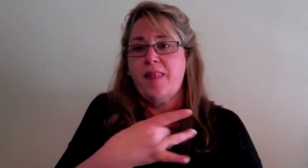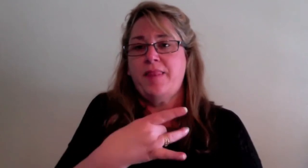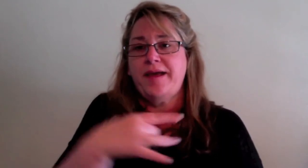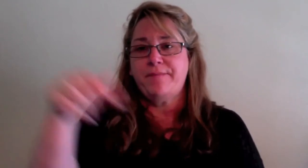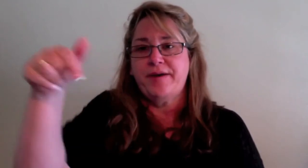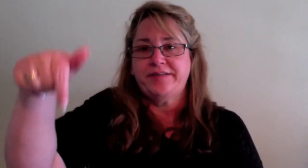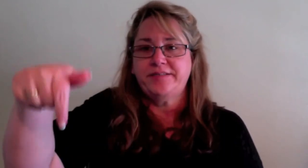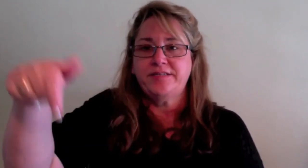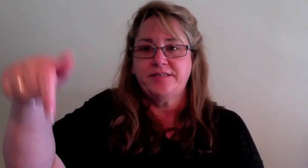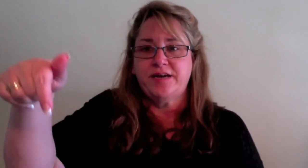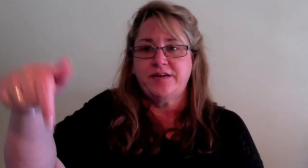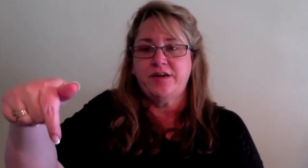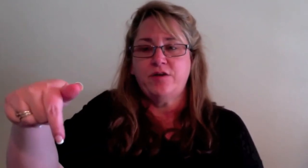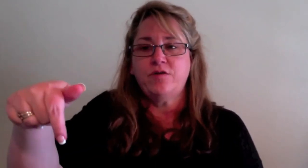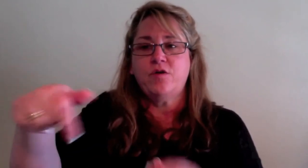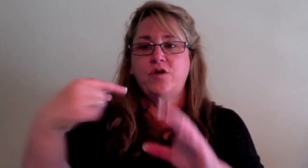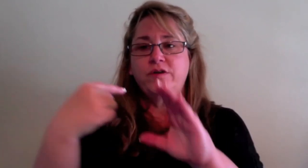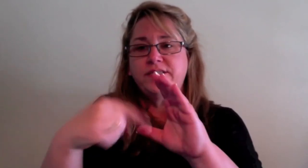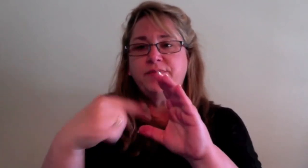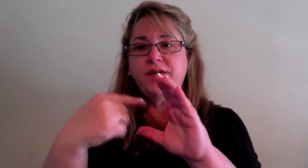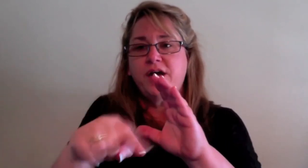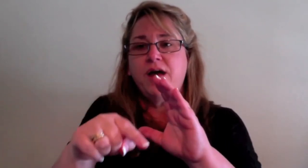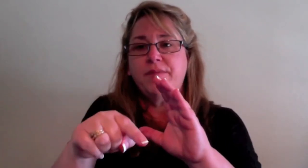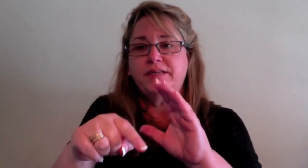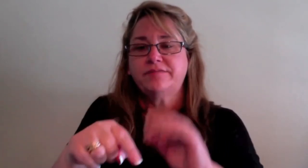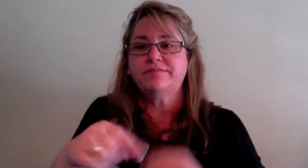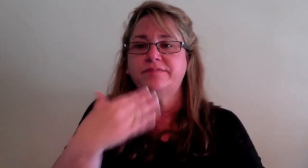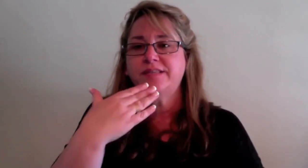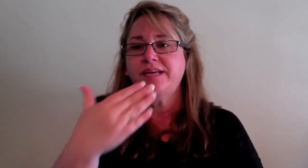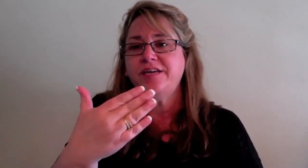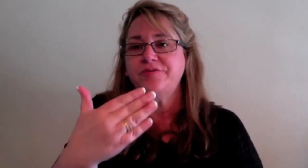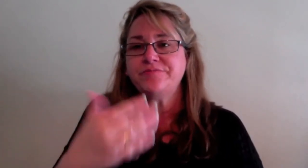hit the like button down here, or you can send me a comment. Thank you.